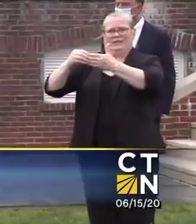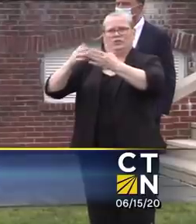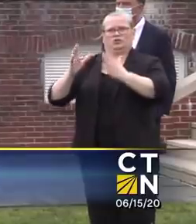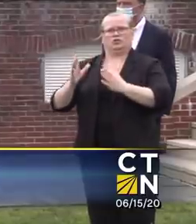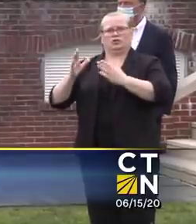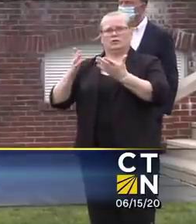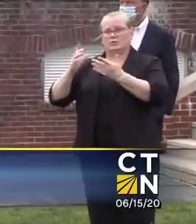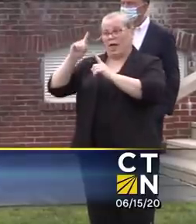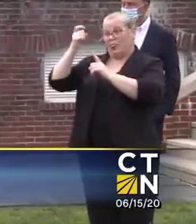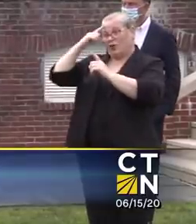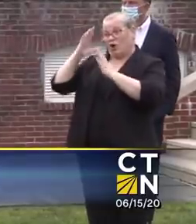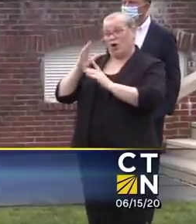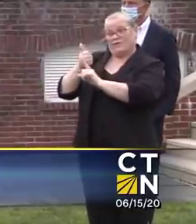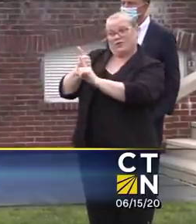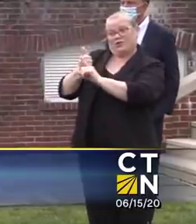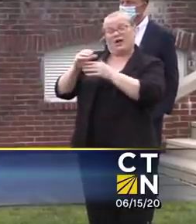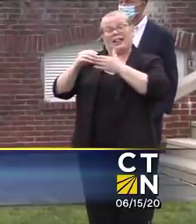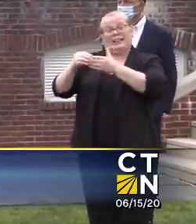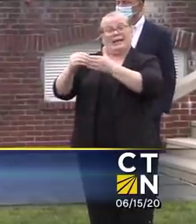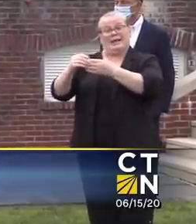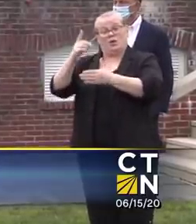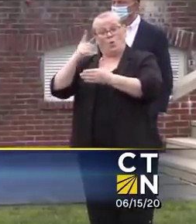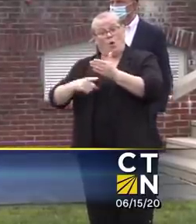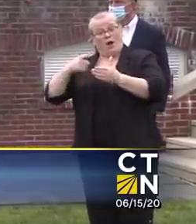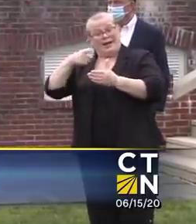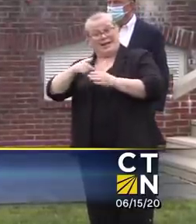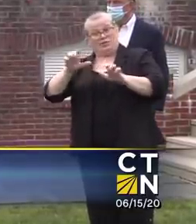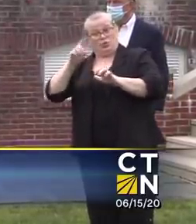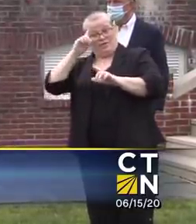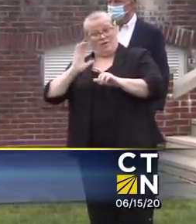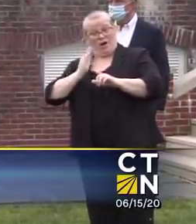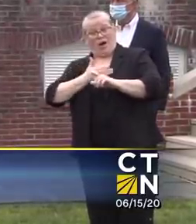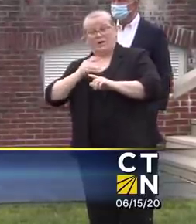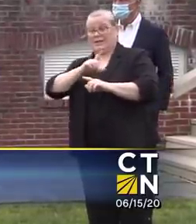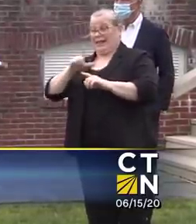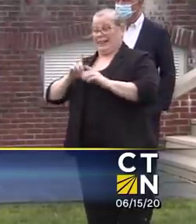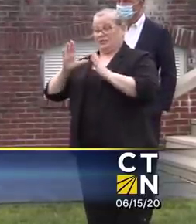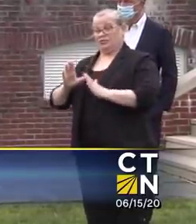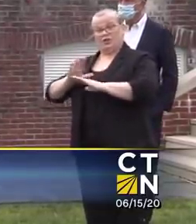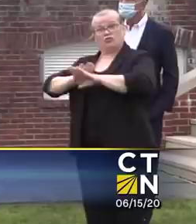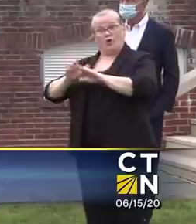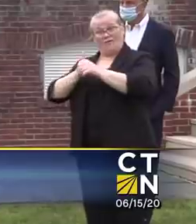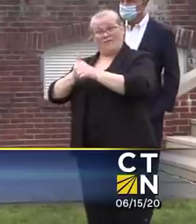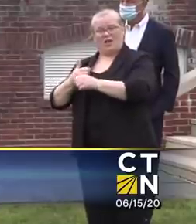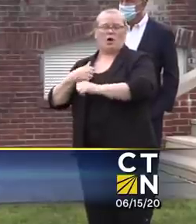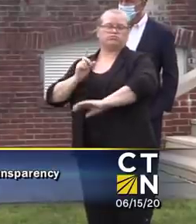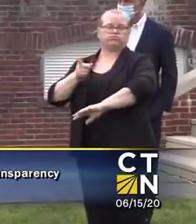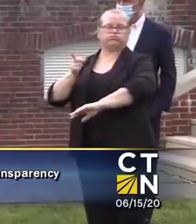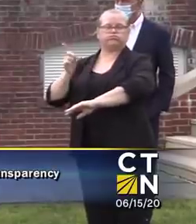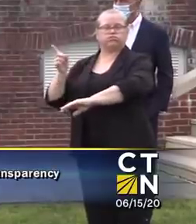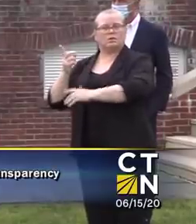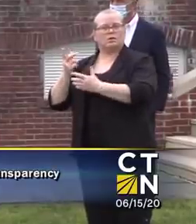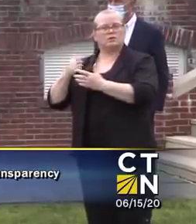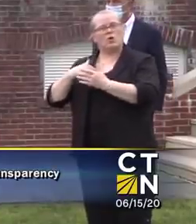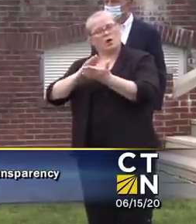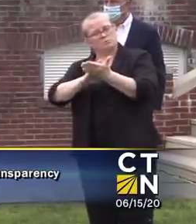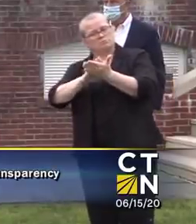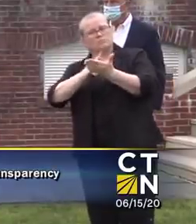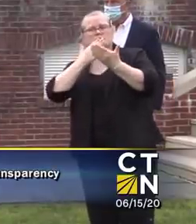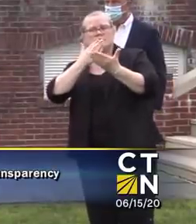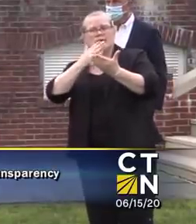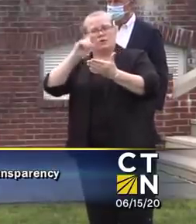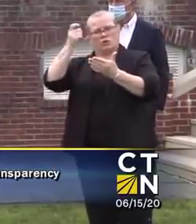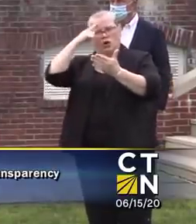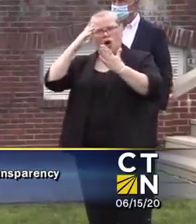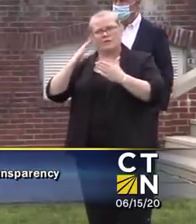the legislature won't follow the trail that he's blazing for us. So I do believe that this is possible, and again, I commend them for having that ability to lead us to the path